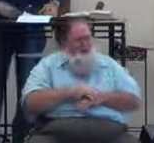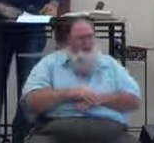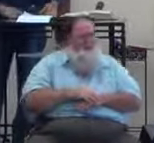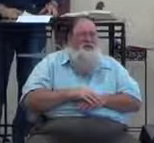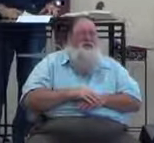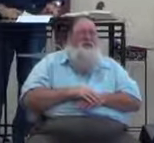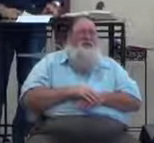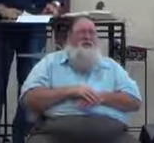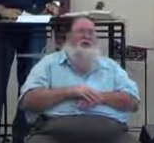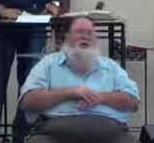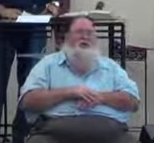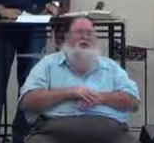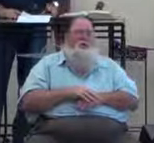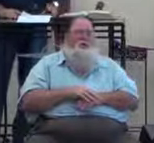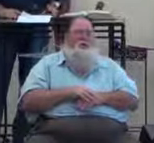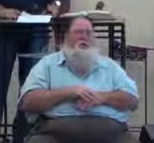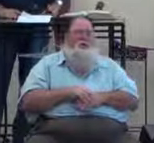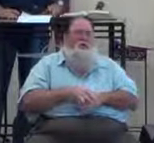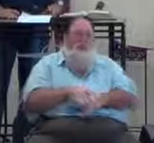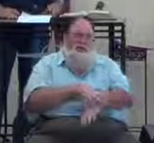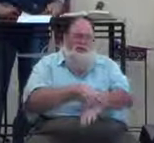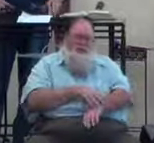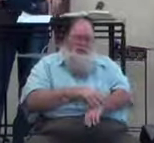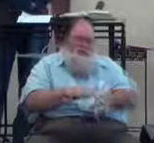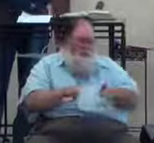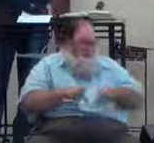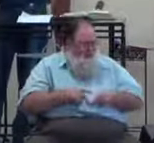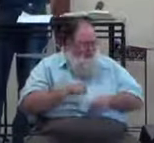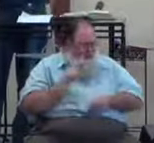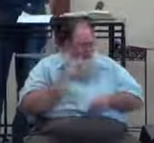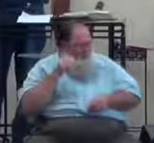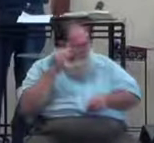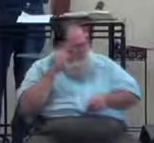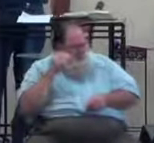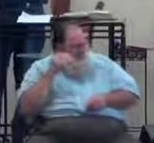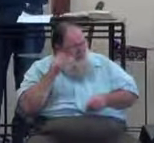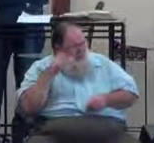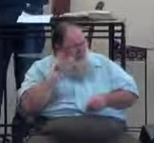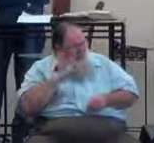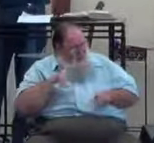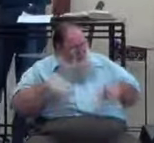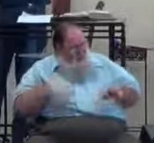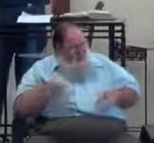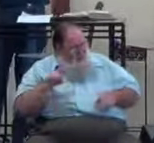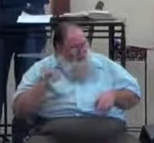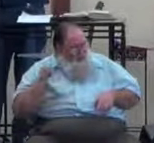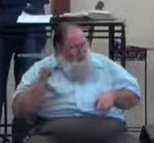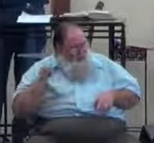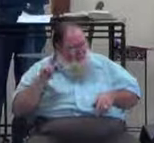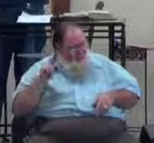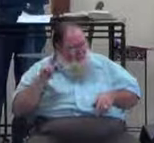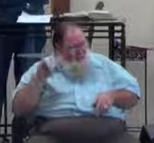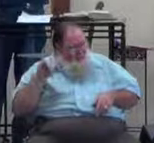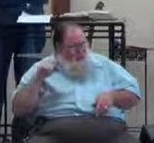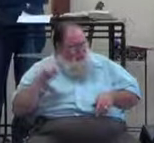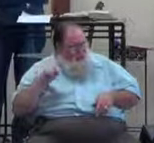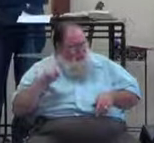you tell us something? He said, what? I said, why did God allow Katrina to come